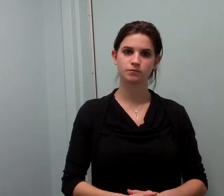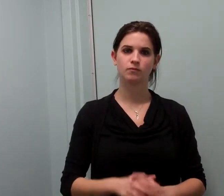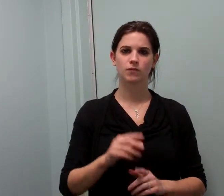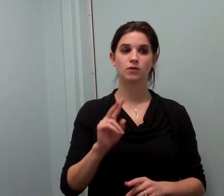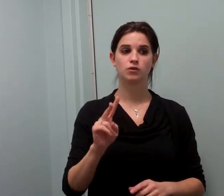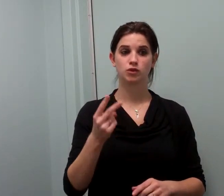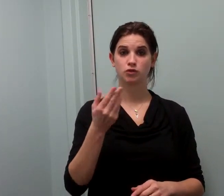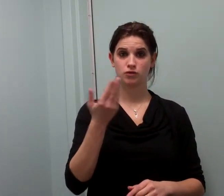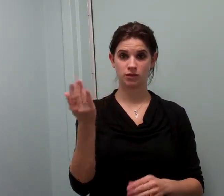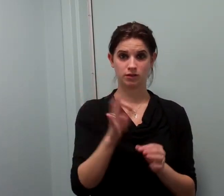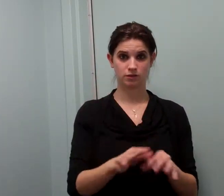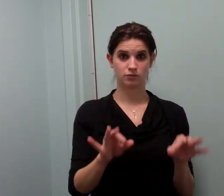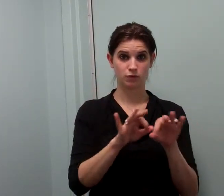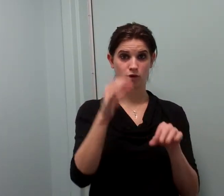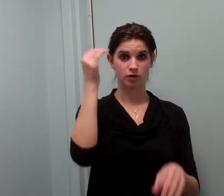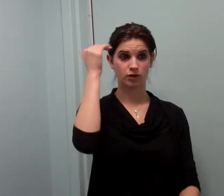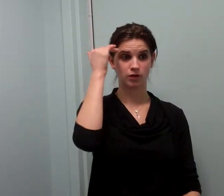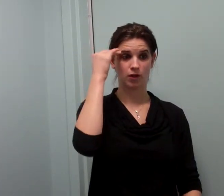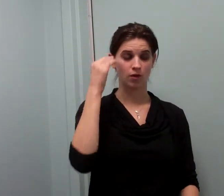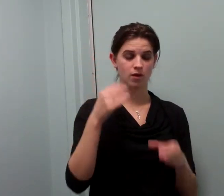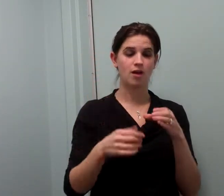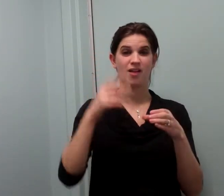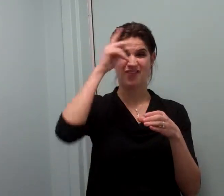this Pepsi, is it warm or cold? It's cold.